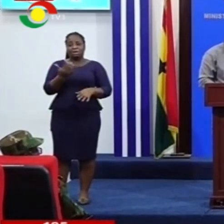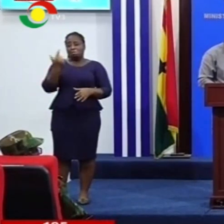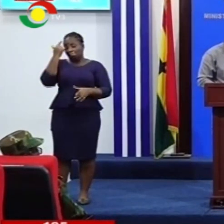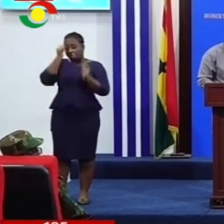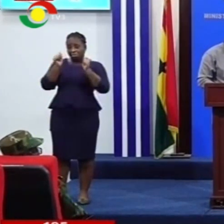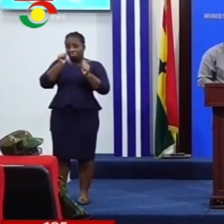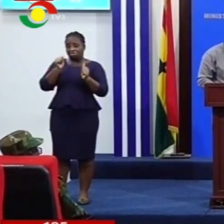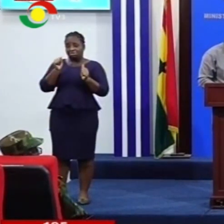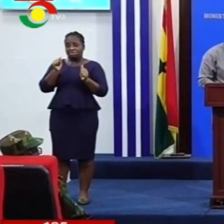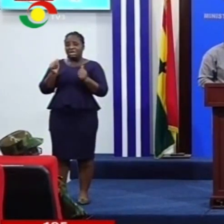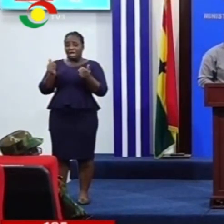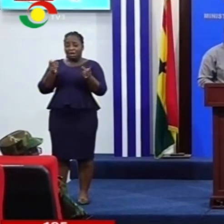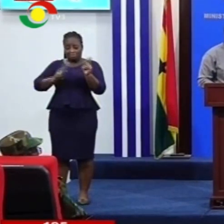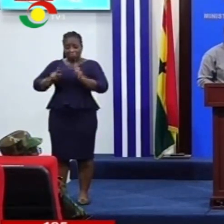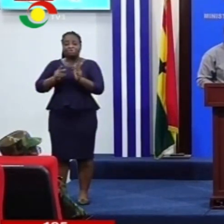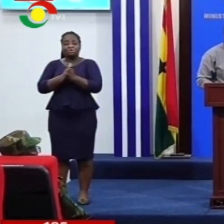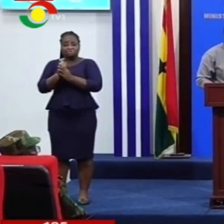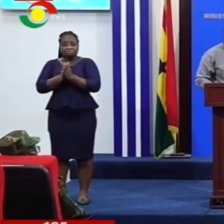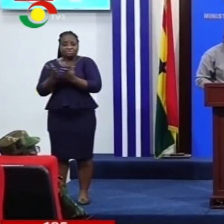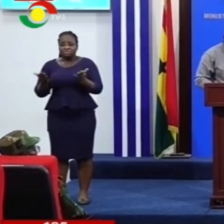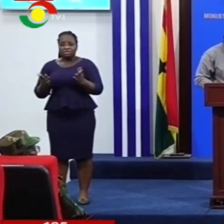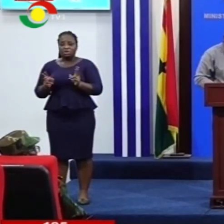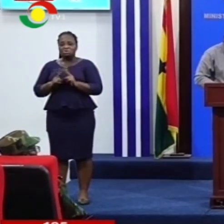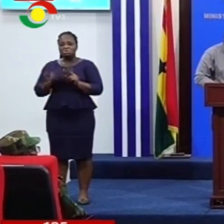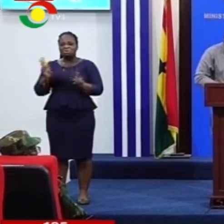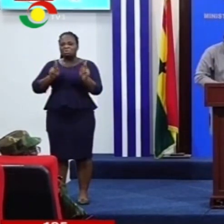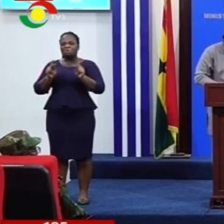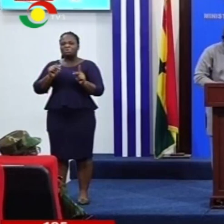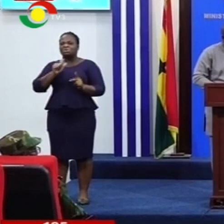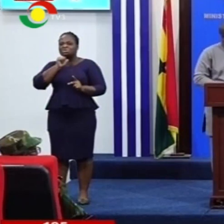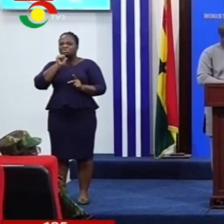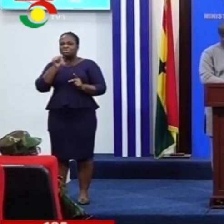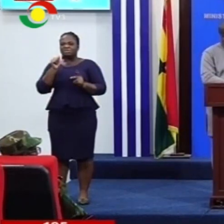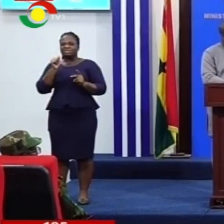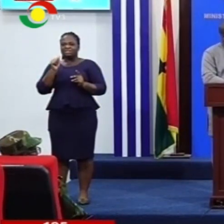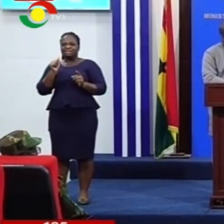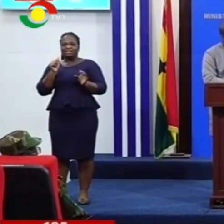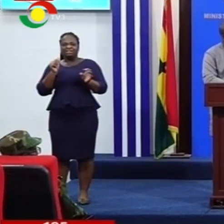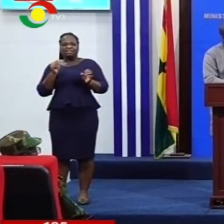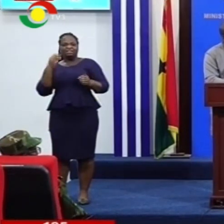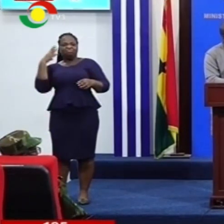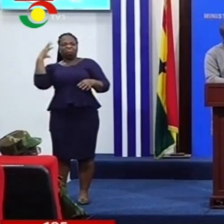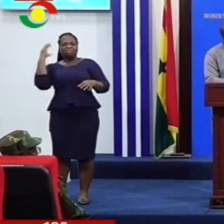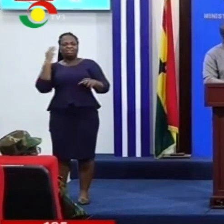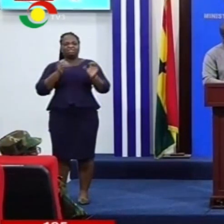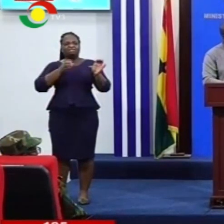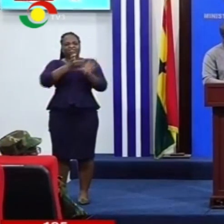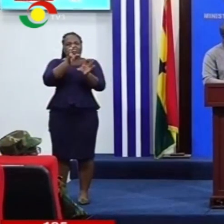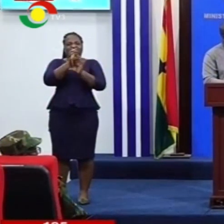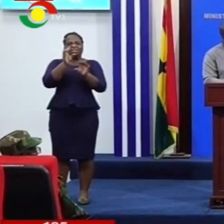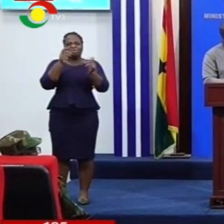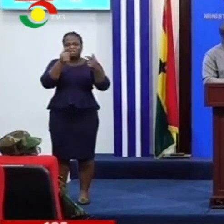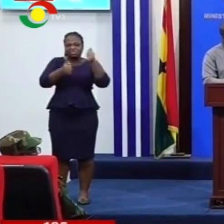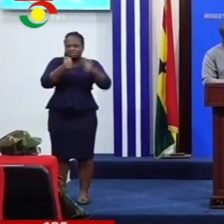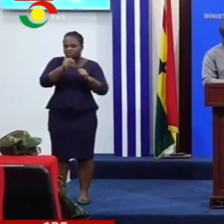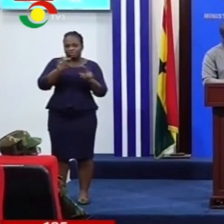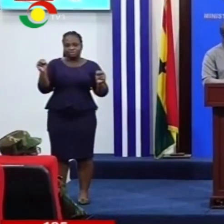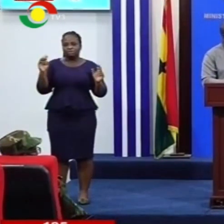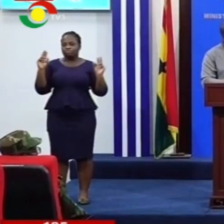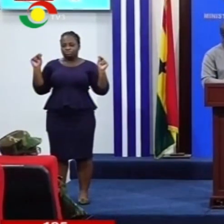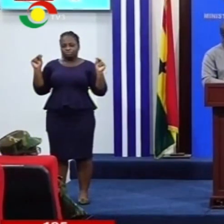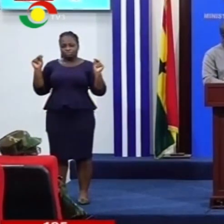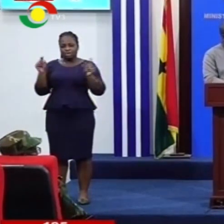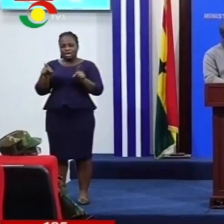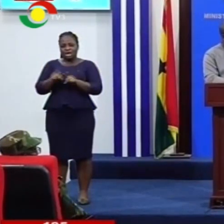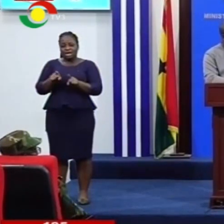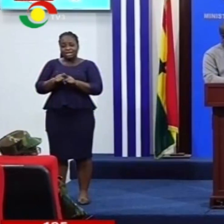also people of interest. And so people should not probably harass them, but they are of interest, and the regions have been asked to, as it